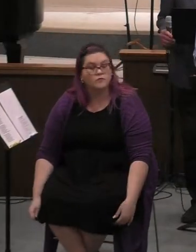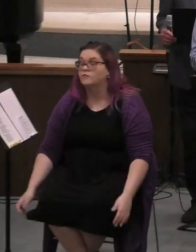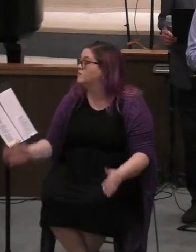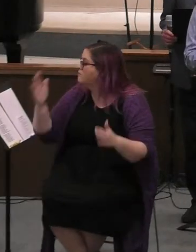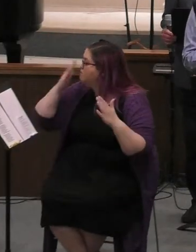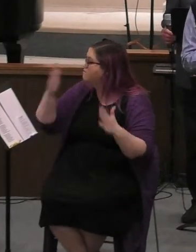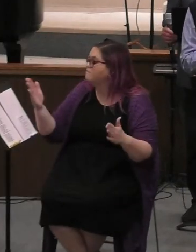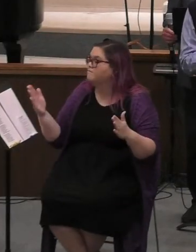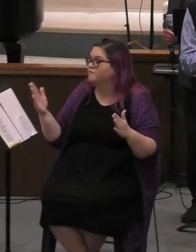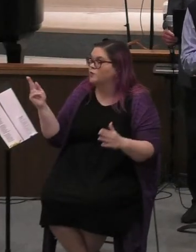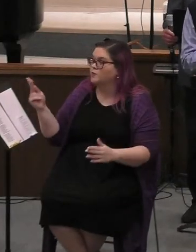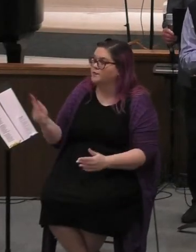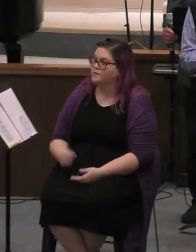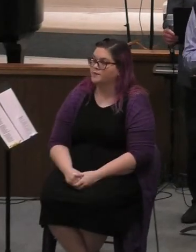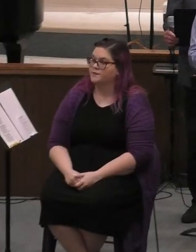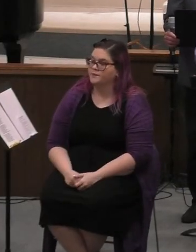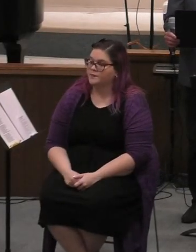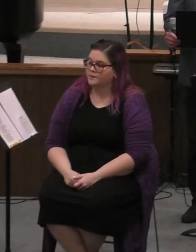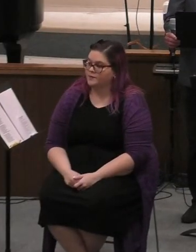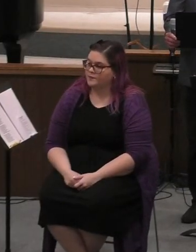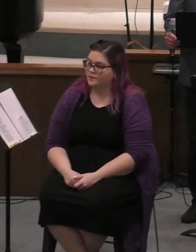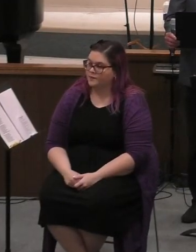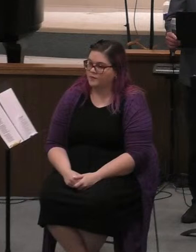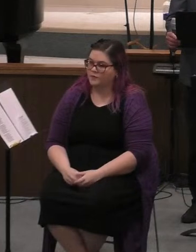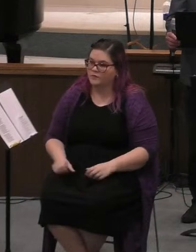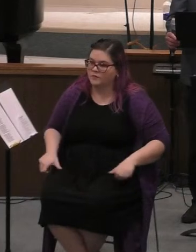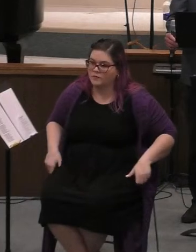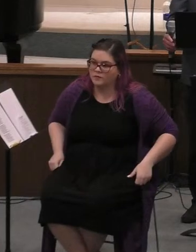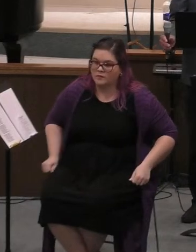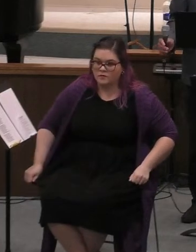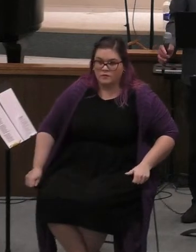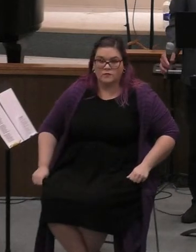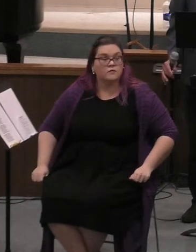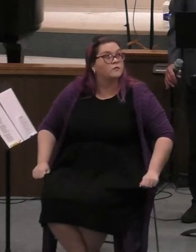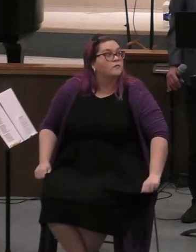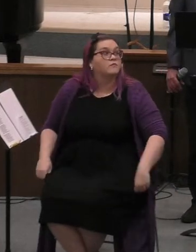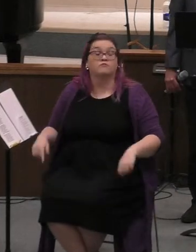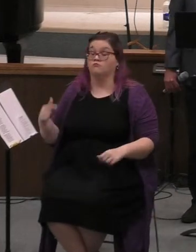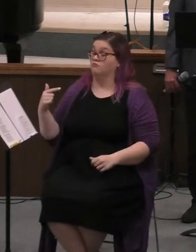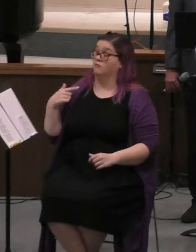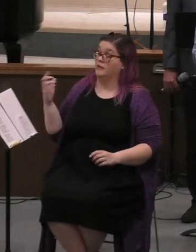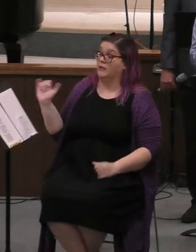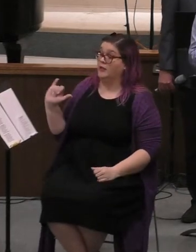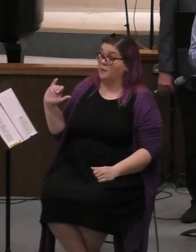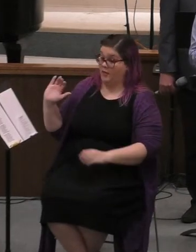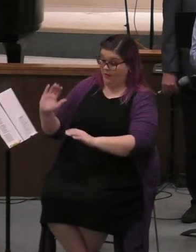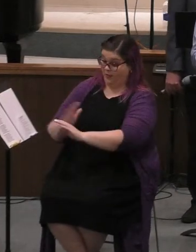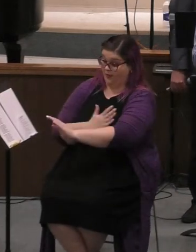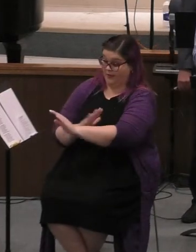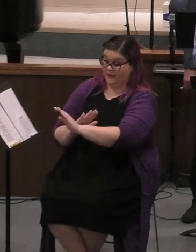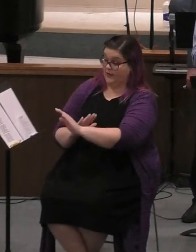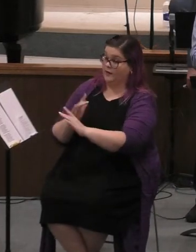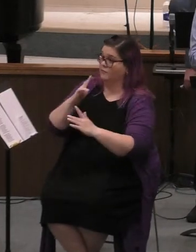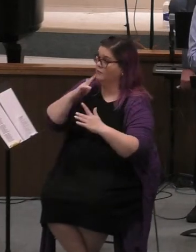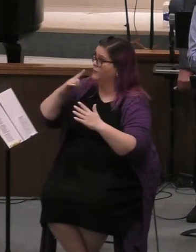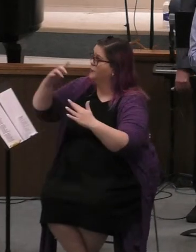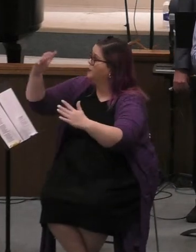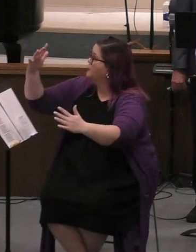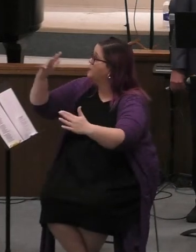Thank you, Marshall and Charles. I would just echo that as well. The singing is